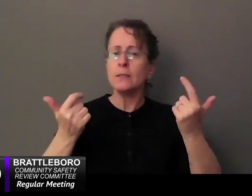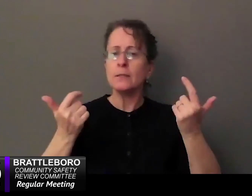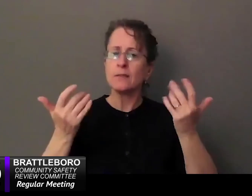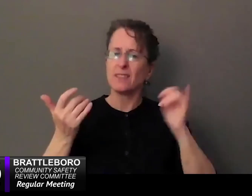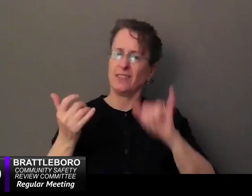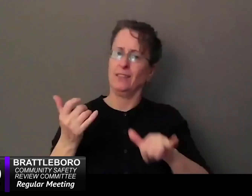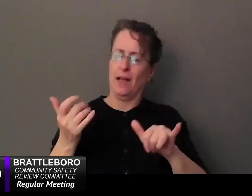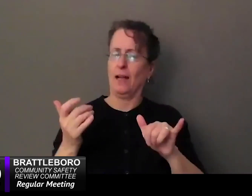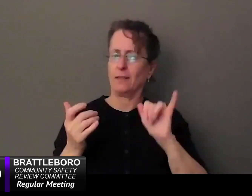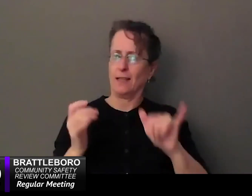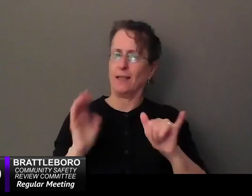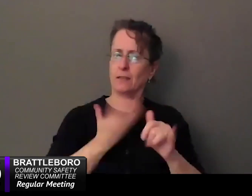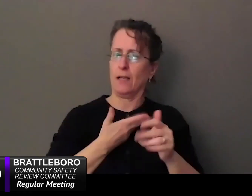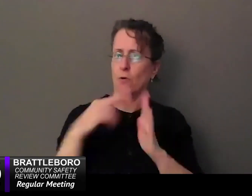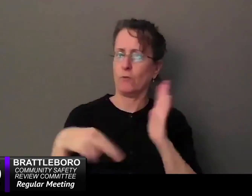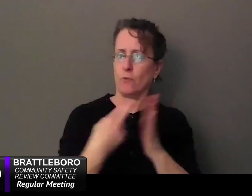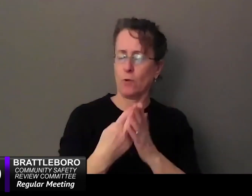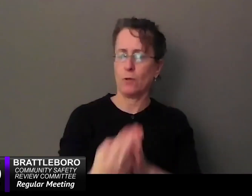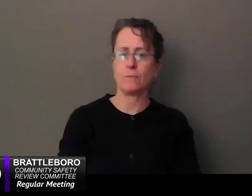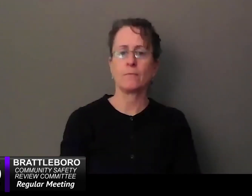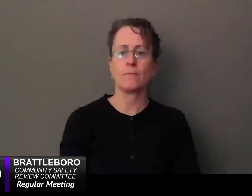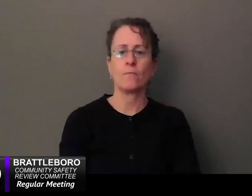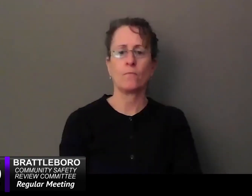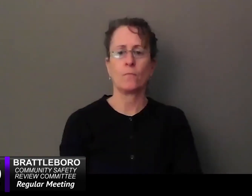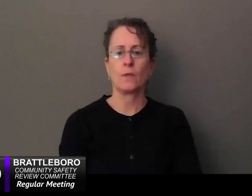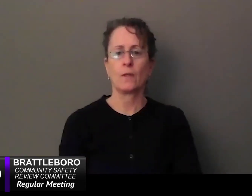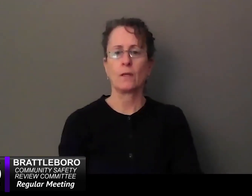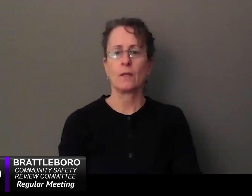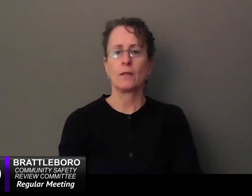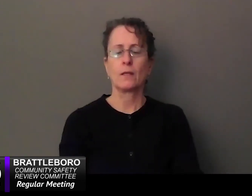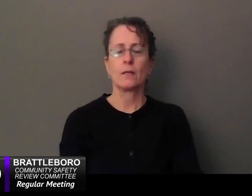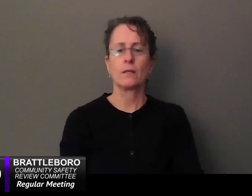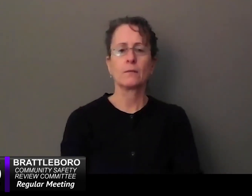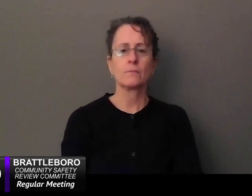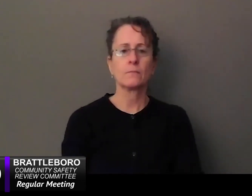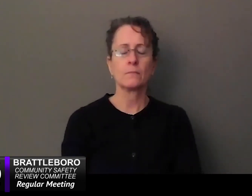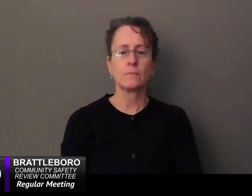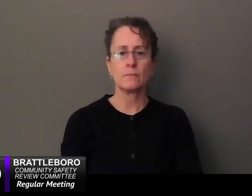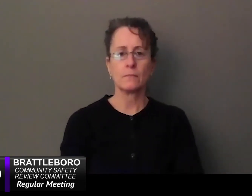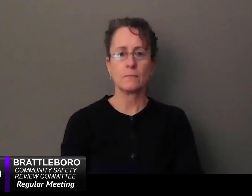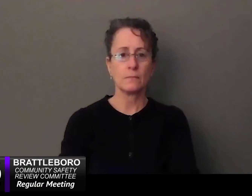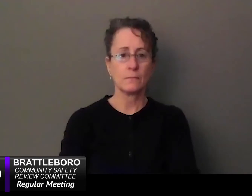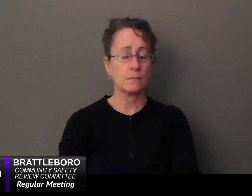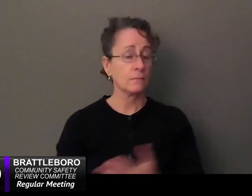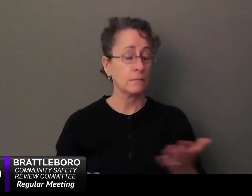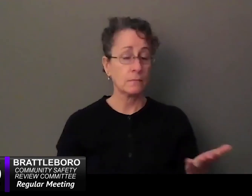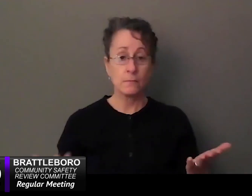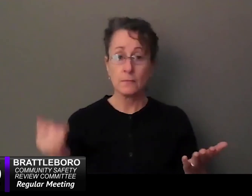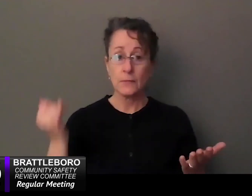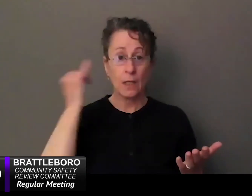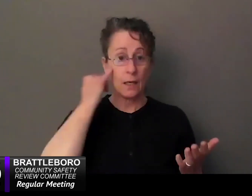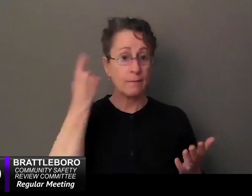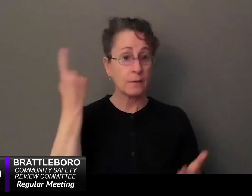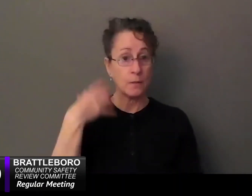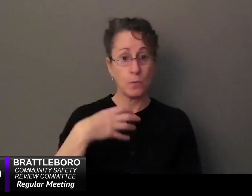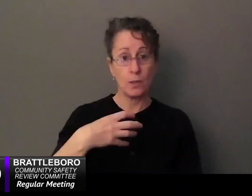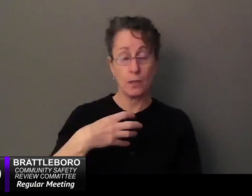So we could do this in a less formal way. If there's any dissent present, I think we need a formal